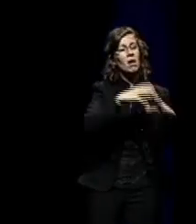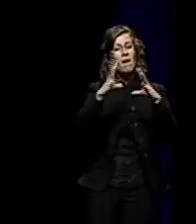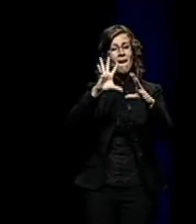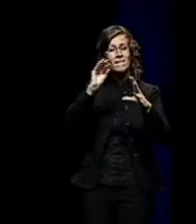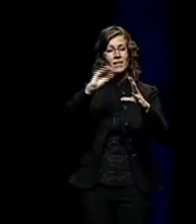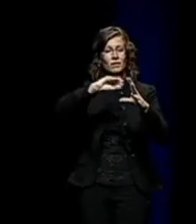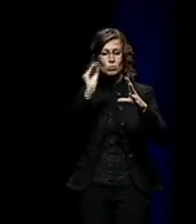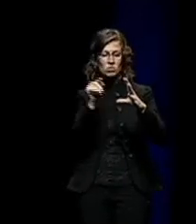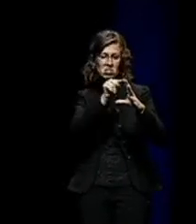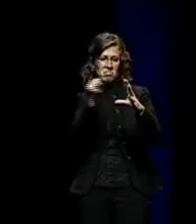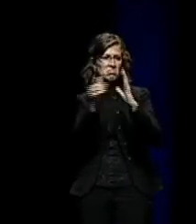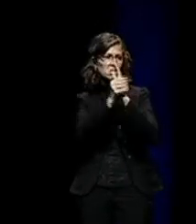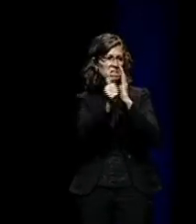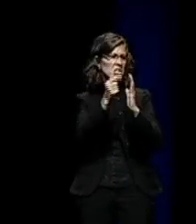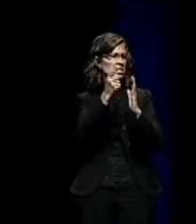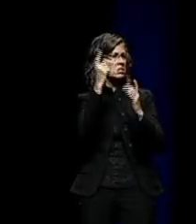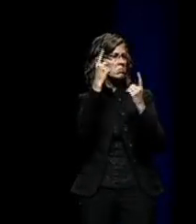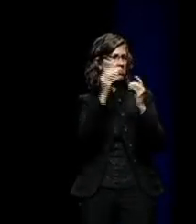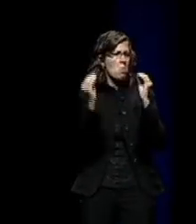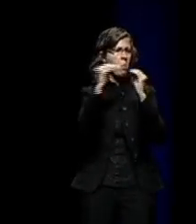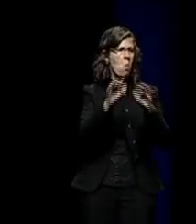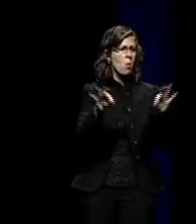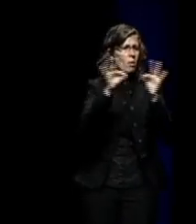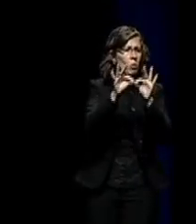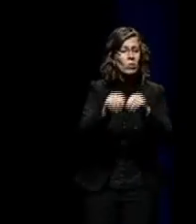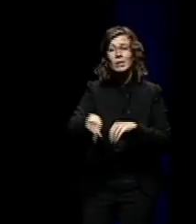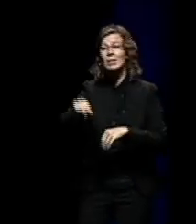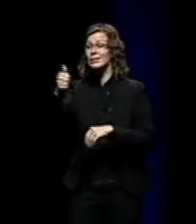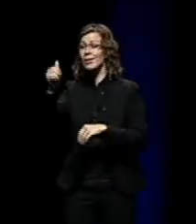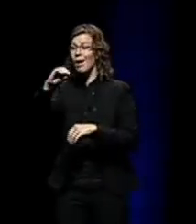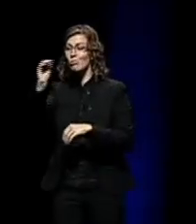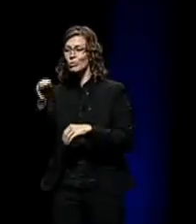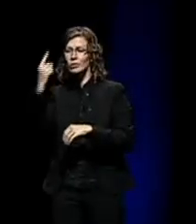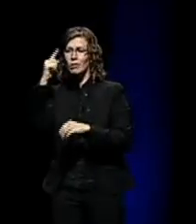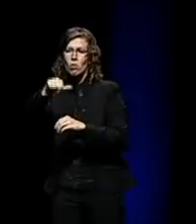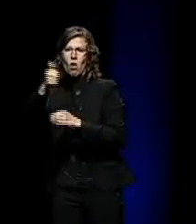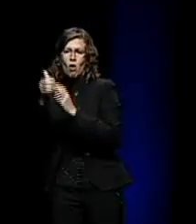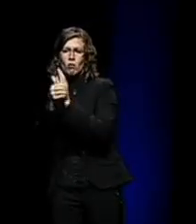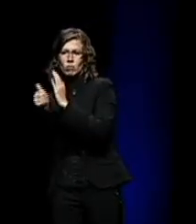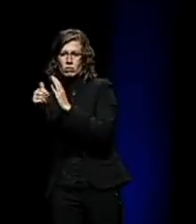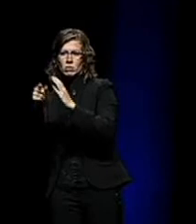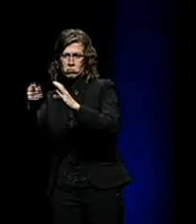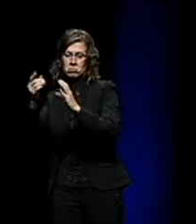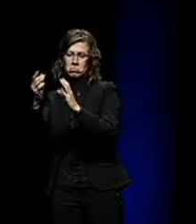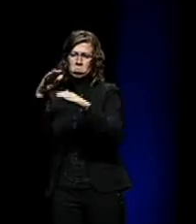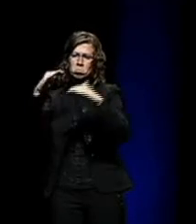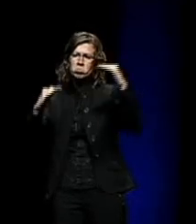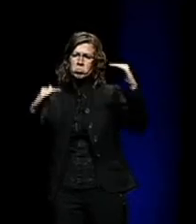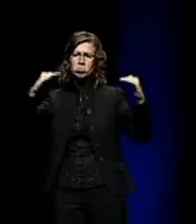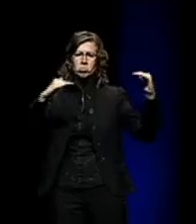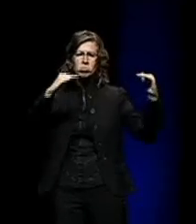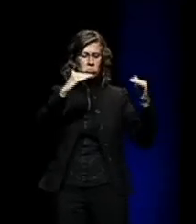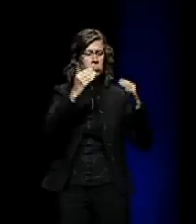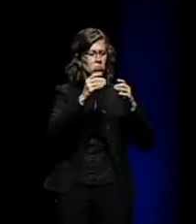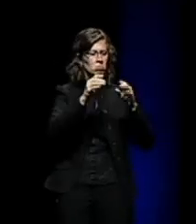on these. It's a specification so that every time somebody produces a test, it looks the same. It's